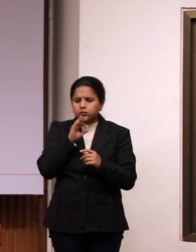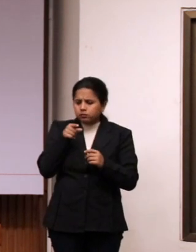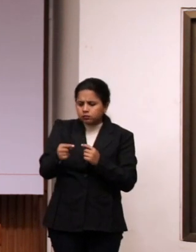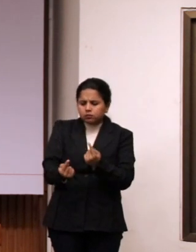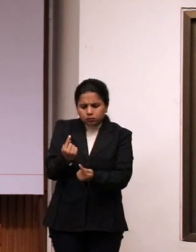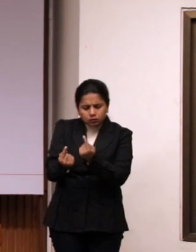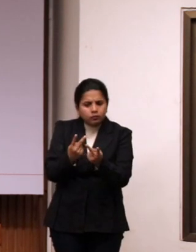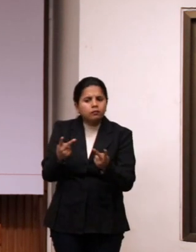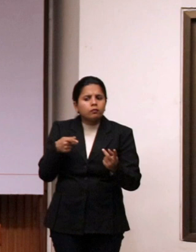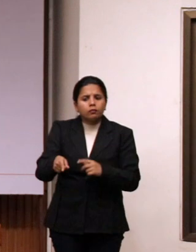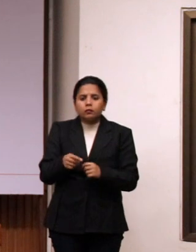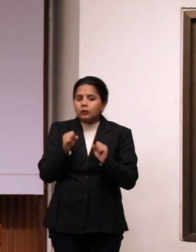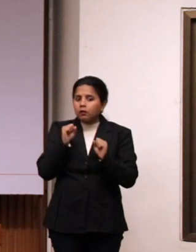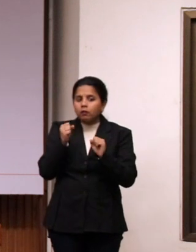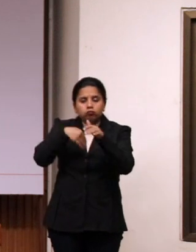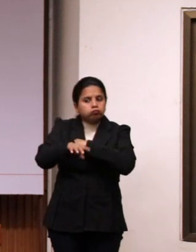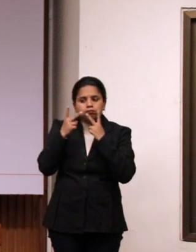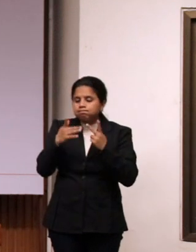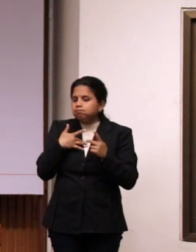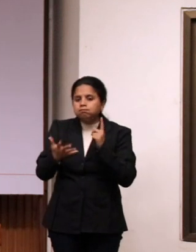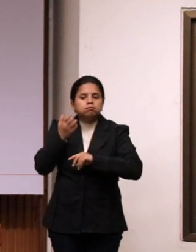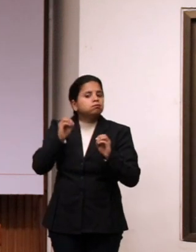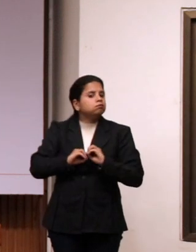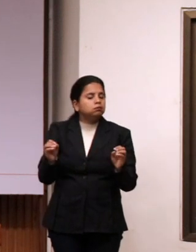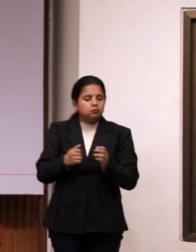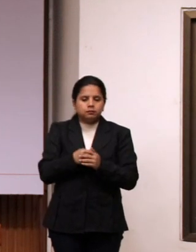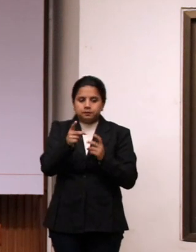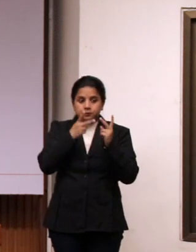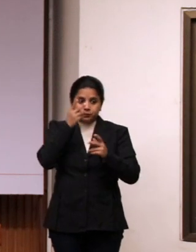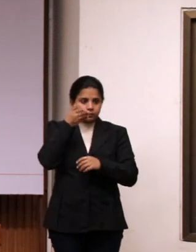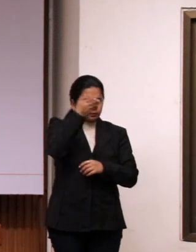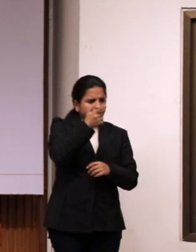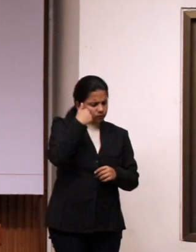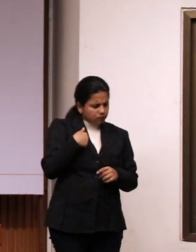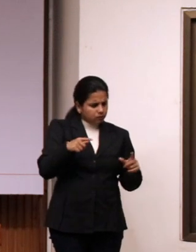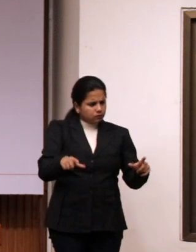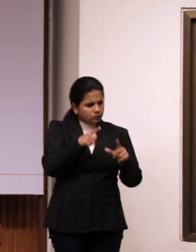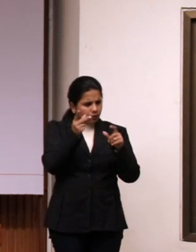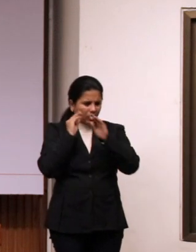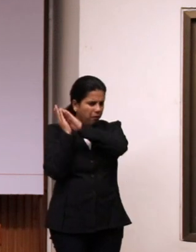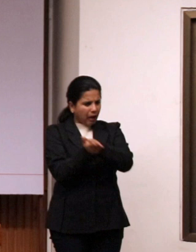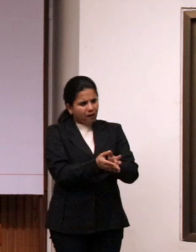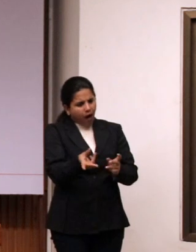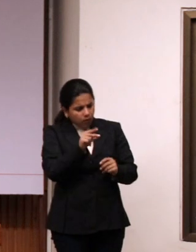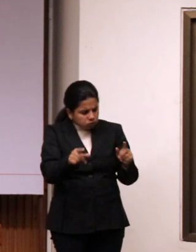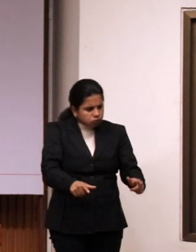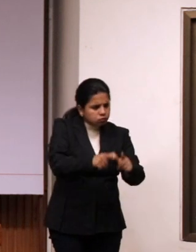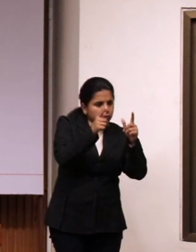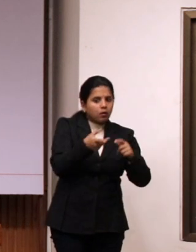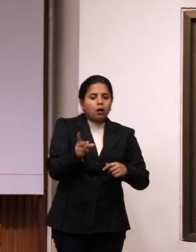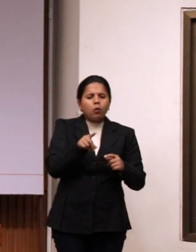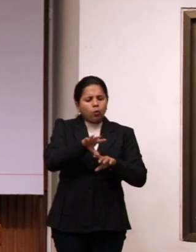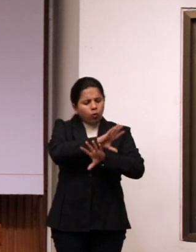grass, is very difficult in Chambal. So therefore, when you go for restoration, you look at the entire range, and only then you